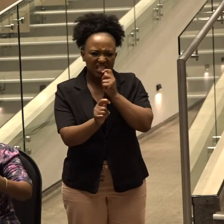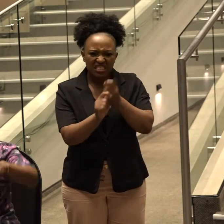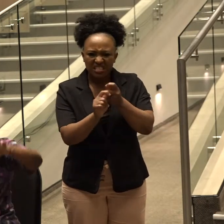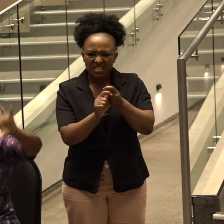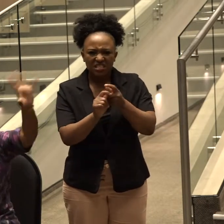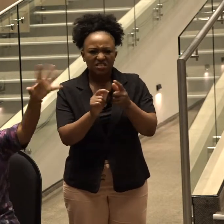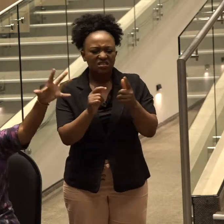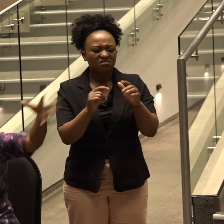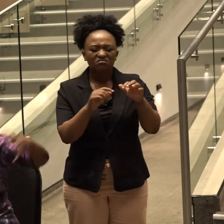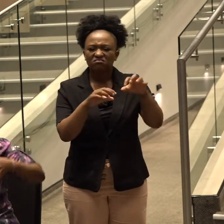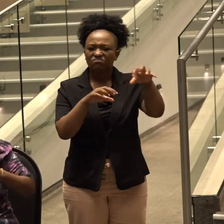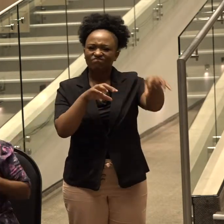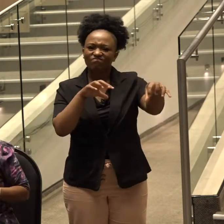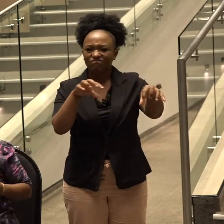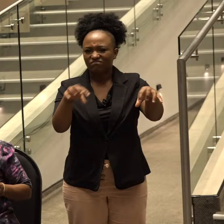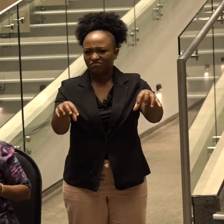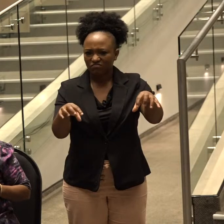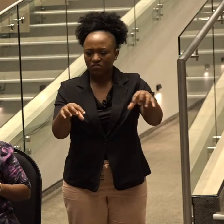foreign